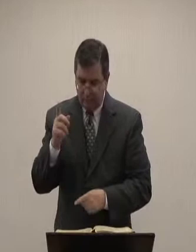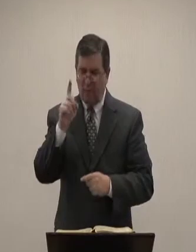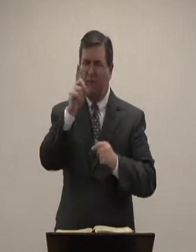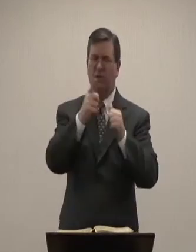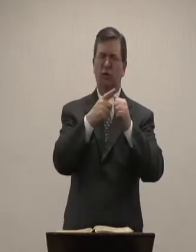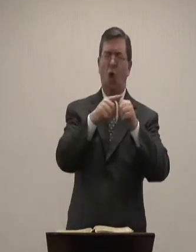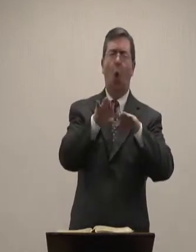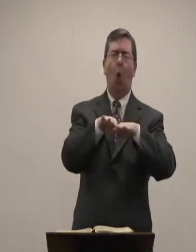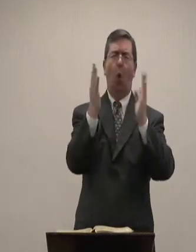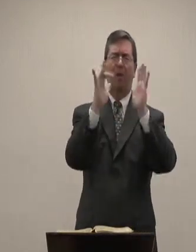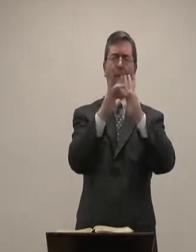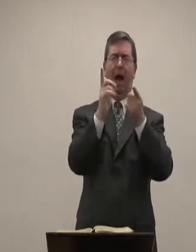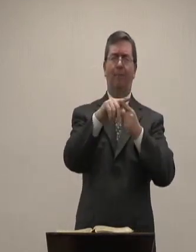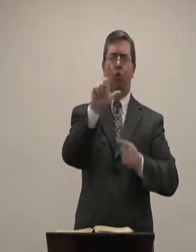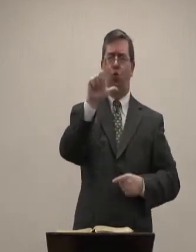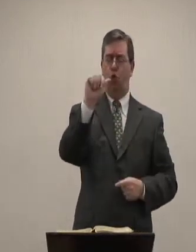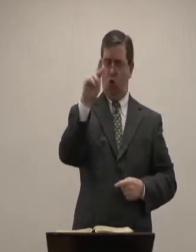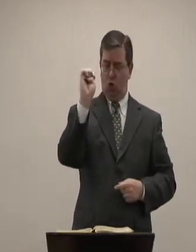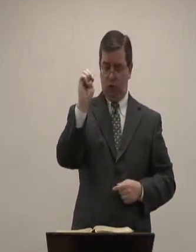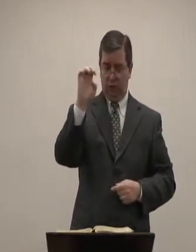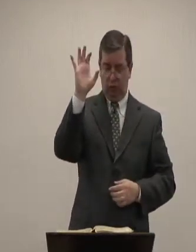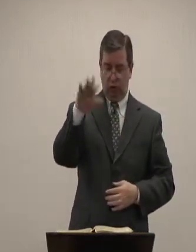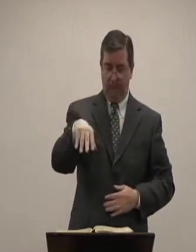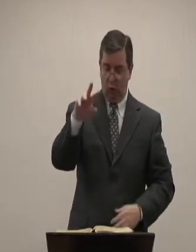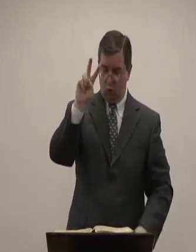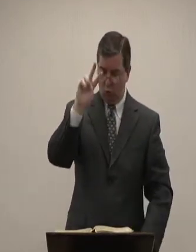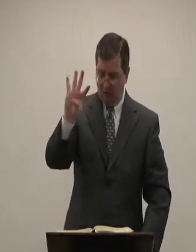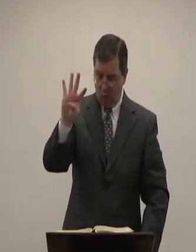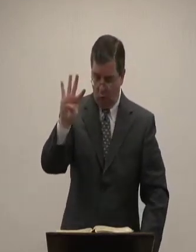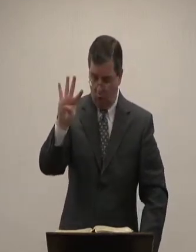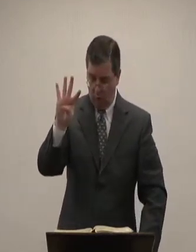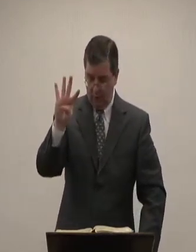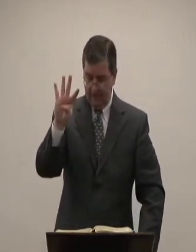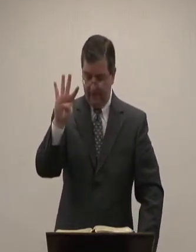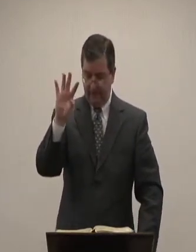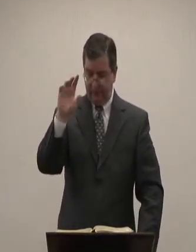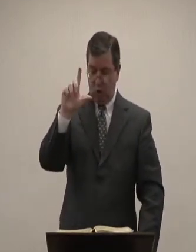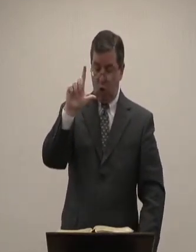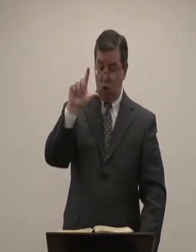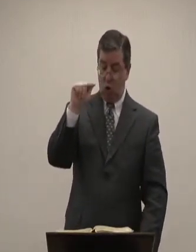It says here, but first, let's open our Bibles to Luke chapter 24.